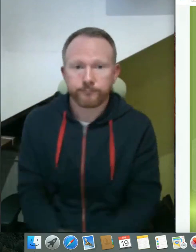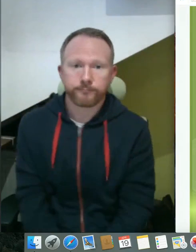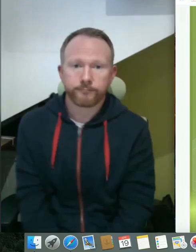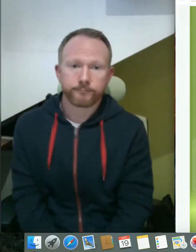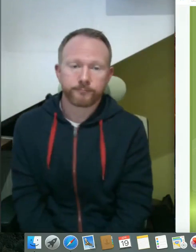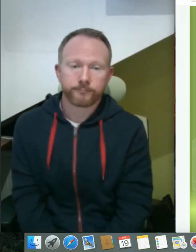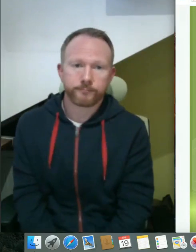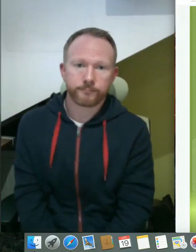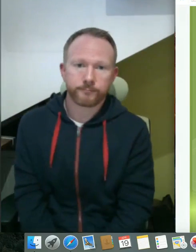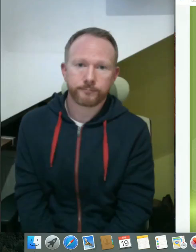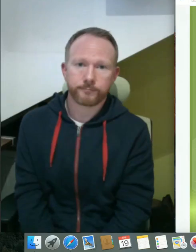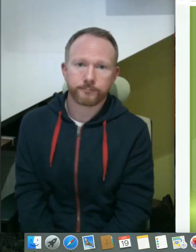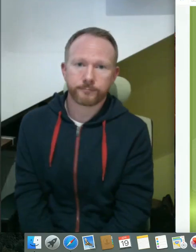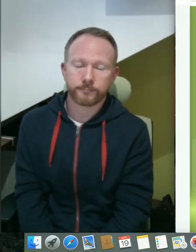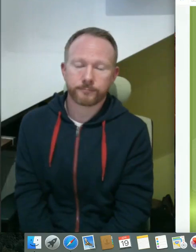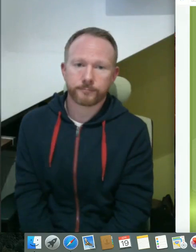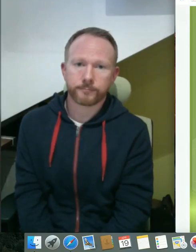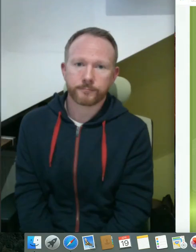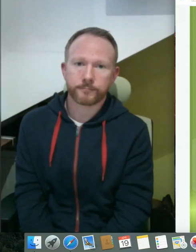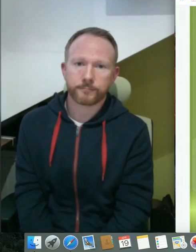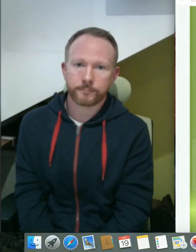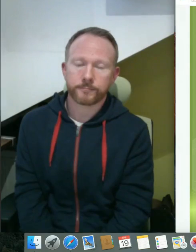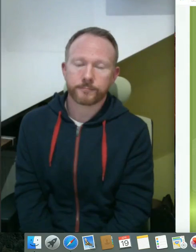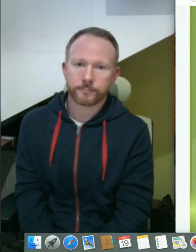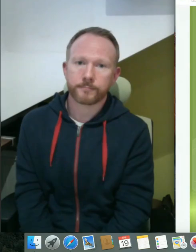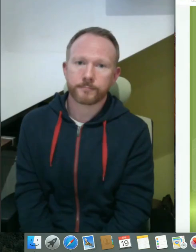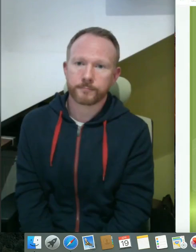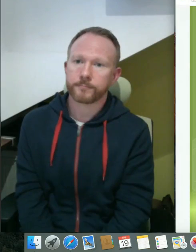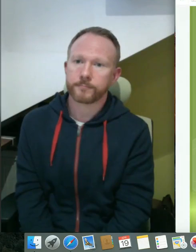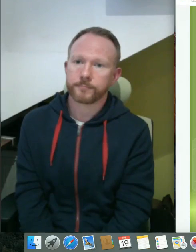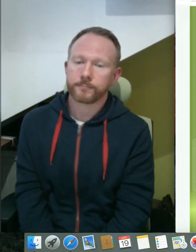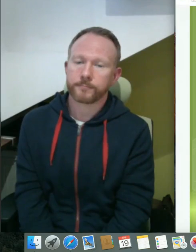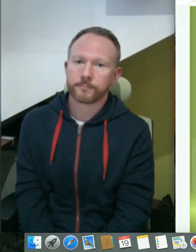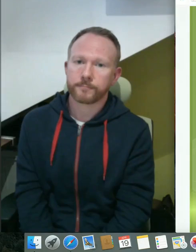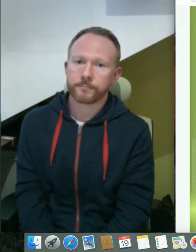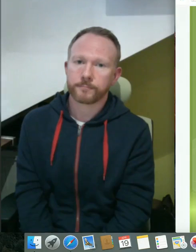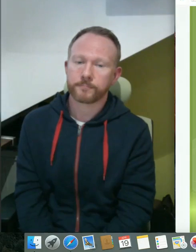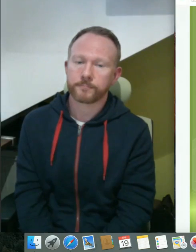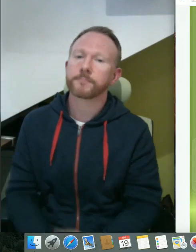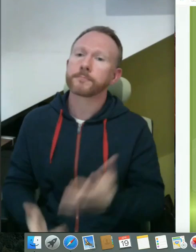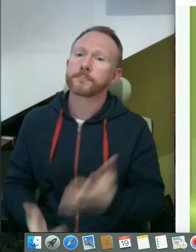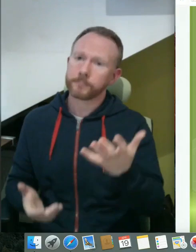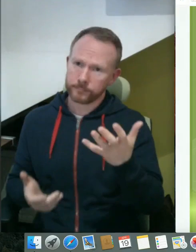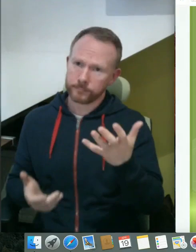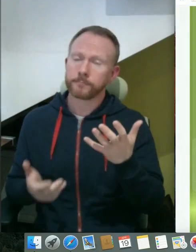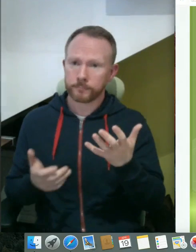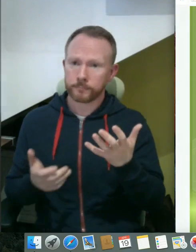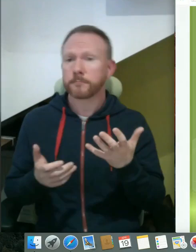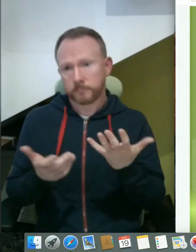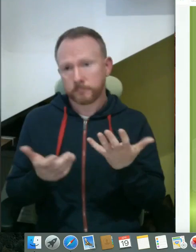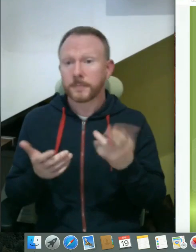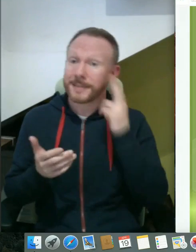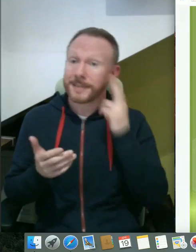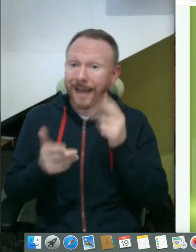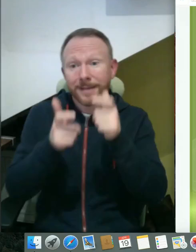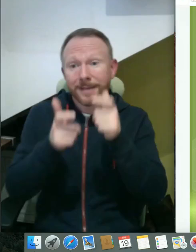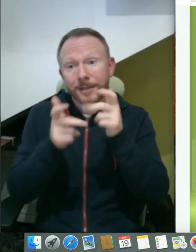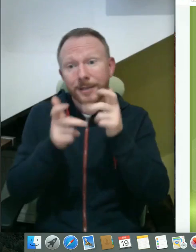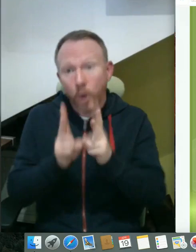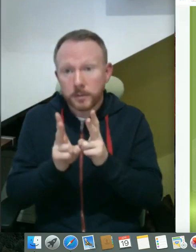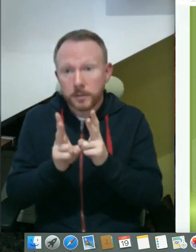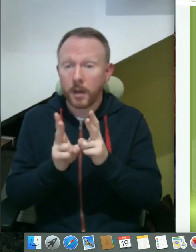And the same kind of considerations need to be paid to deaf interpreters being brought in,